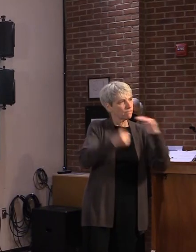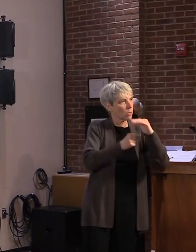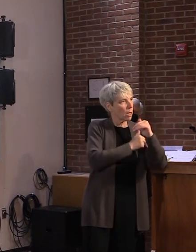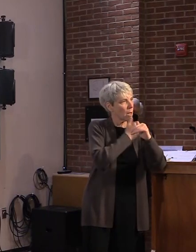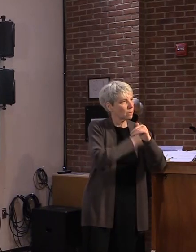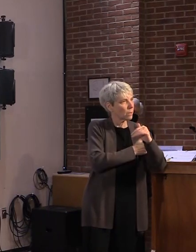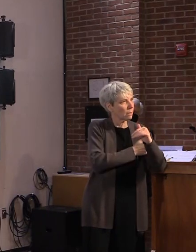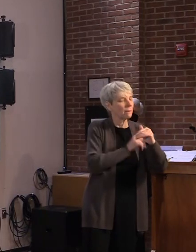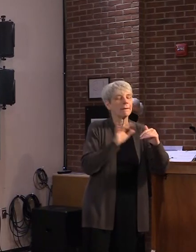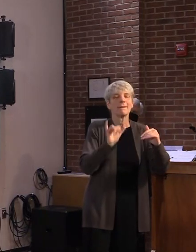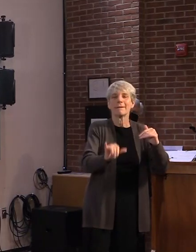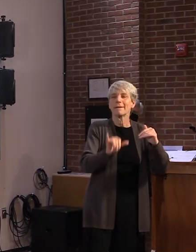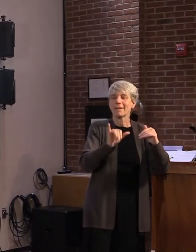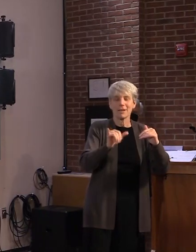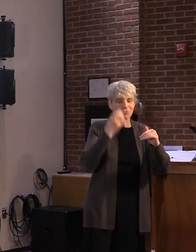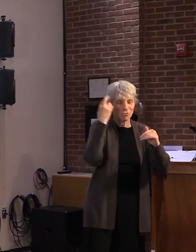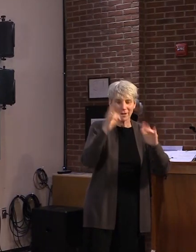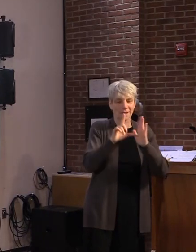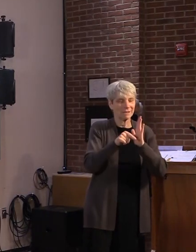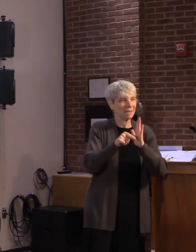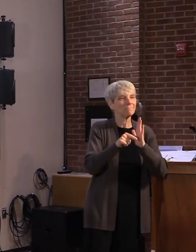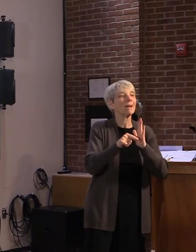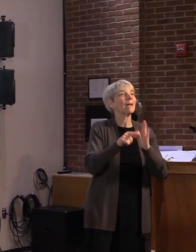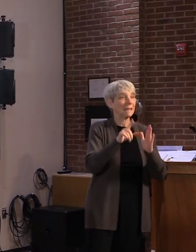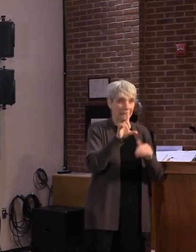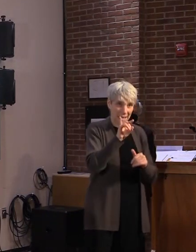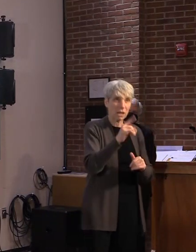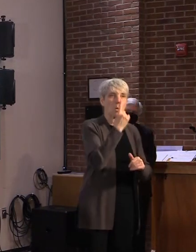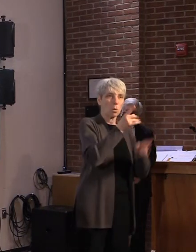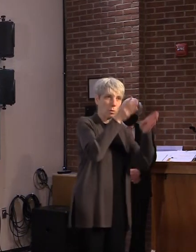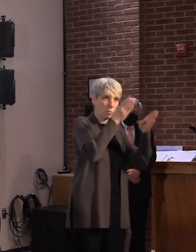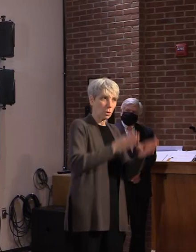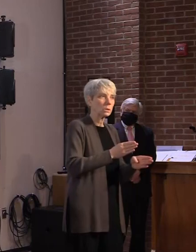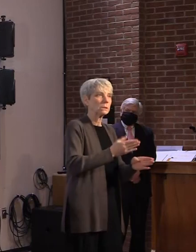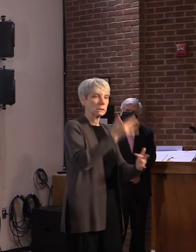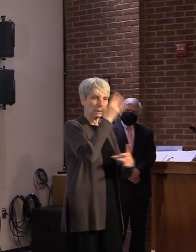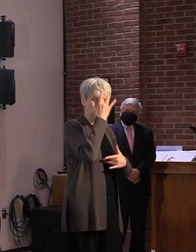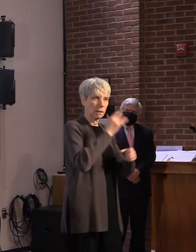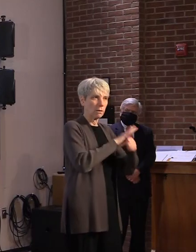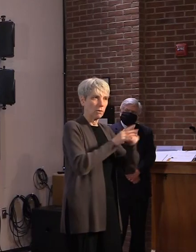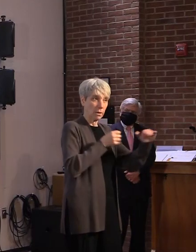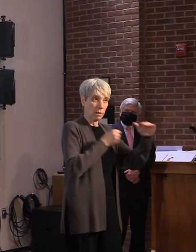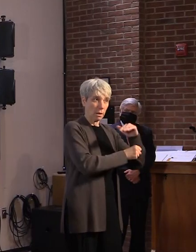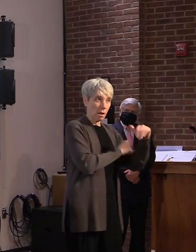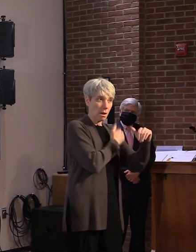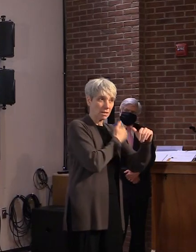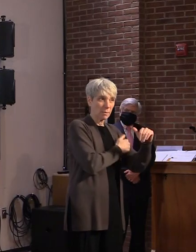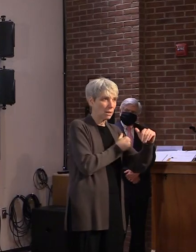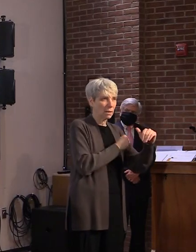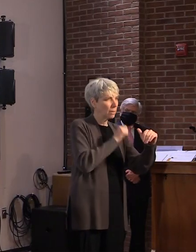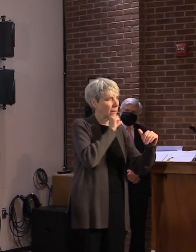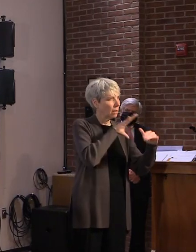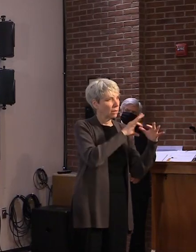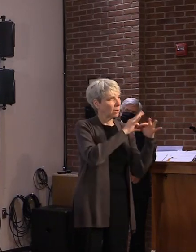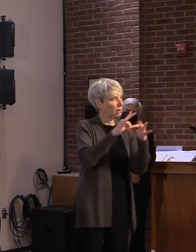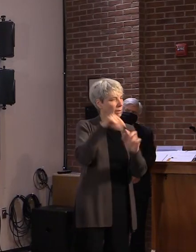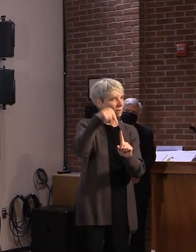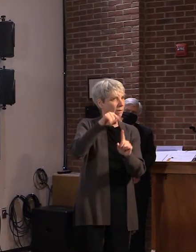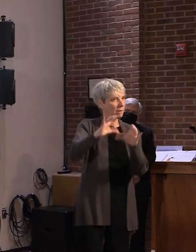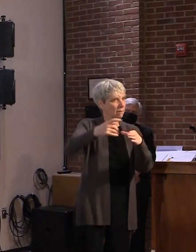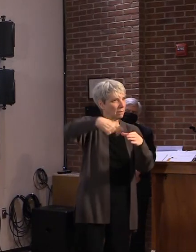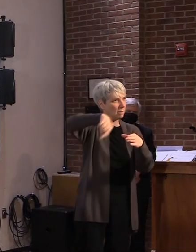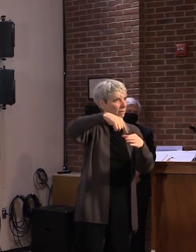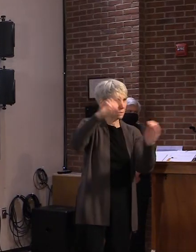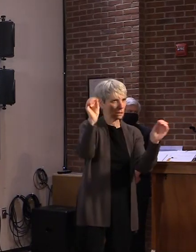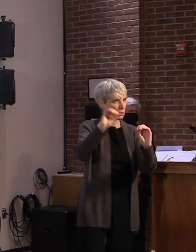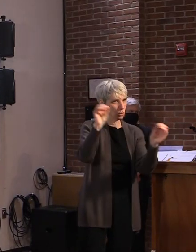the hospitalization's actually not related to this outbreak. So This outbreak continues to have zero